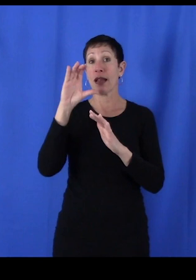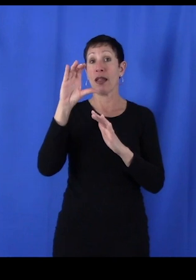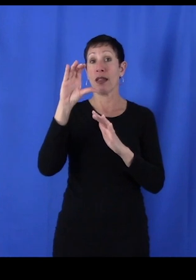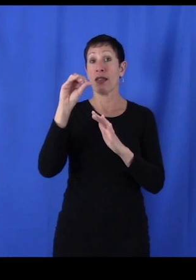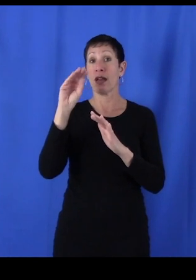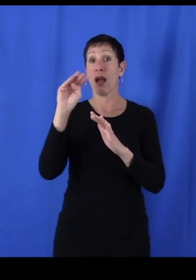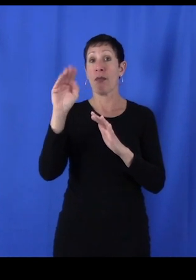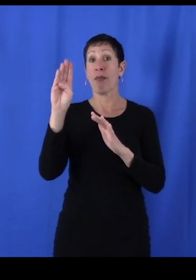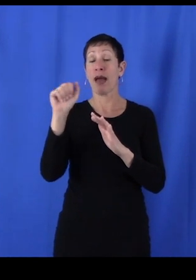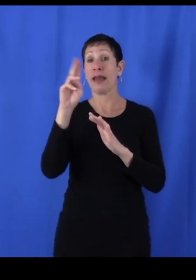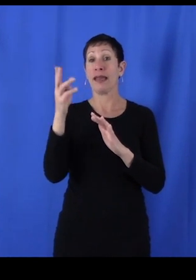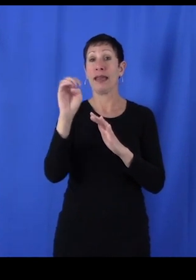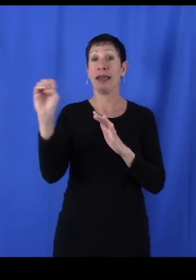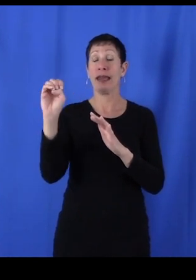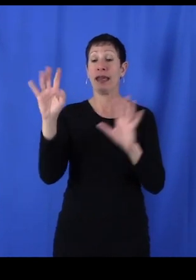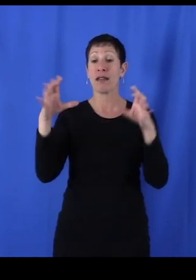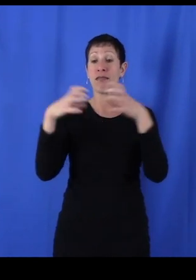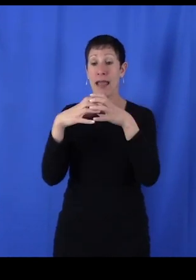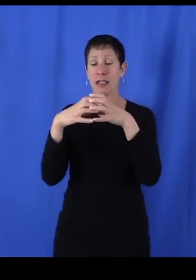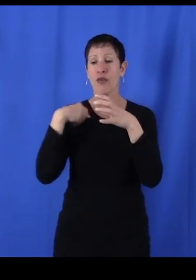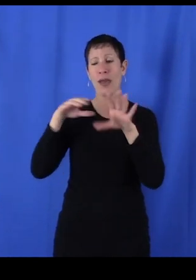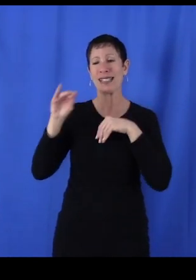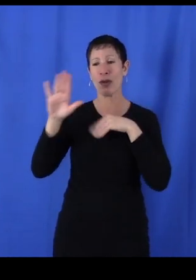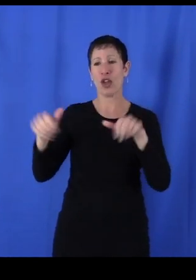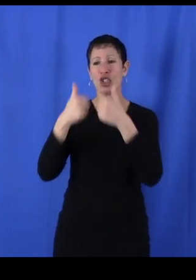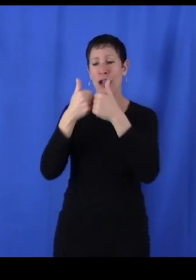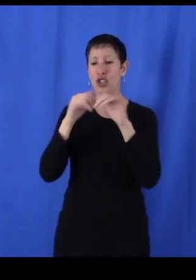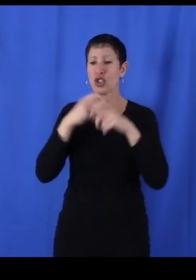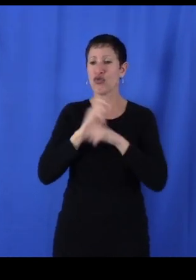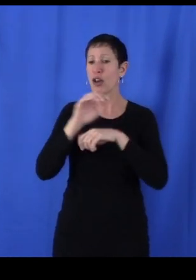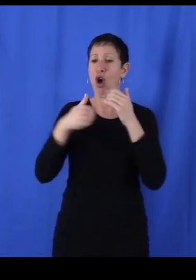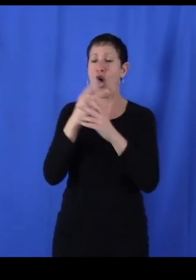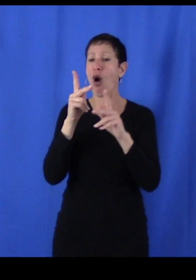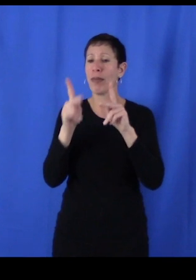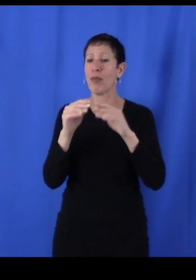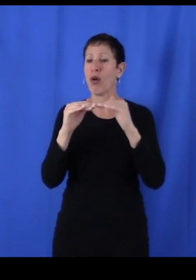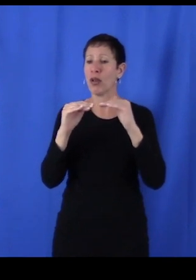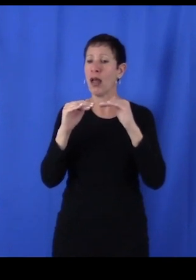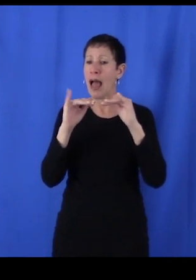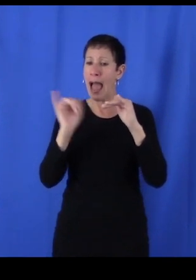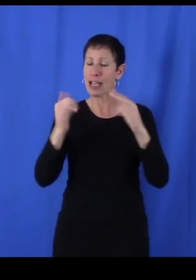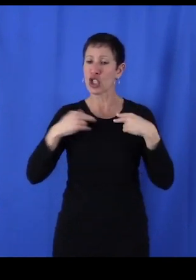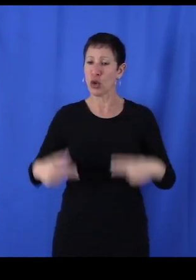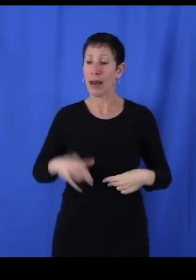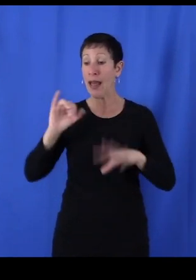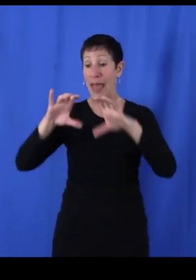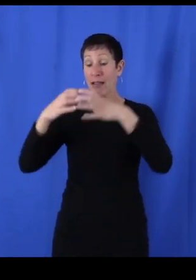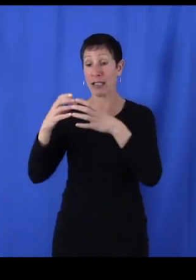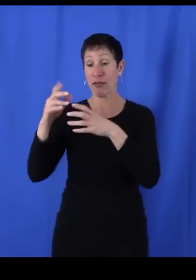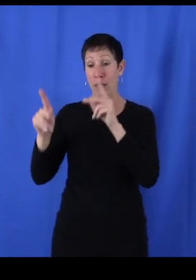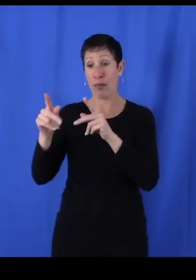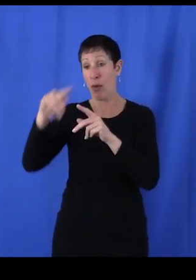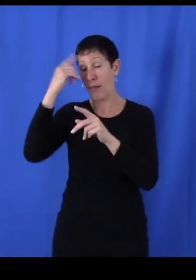Collective's challenge to treat all people as levelly human, right? And this collective of Black women were one of the